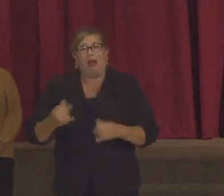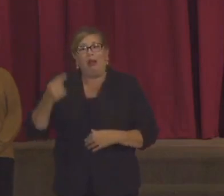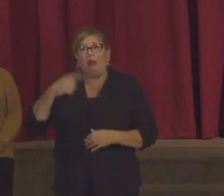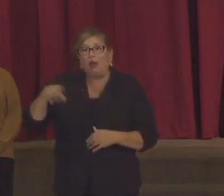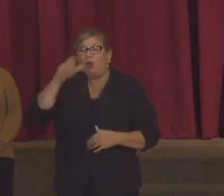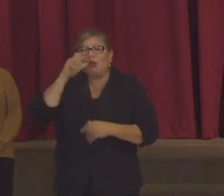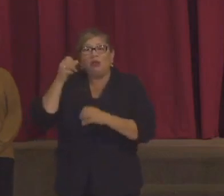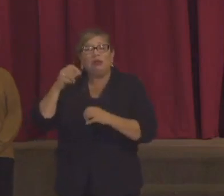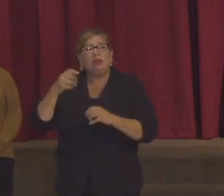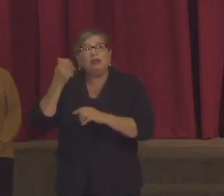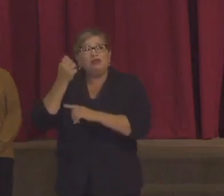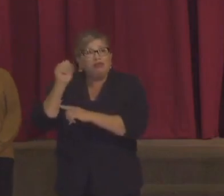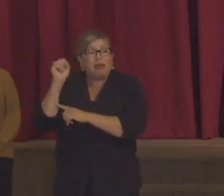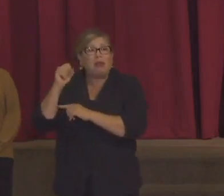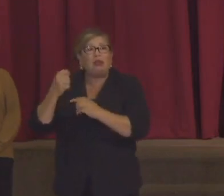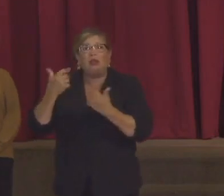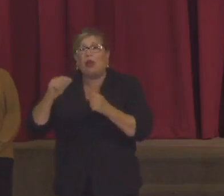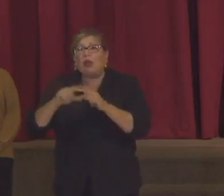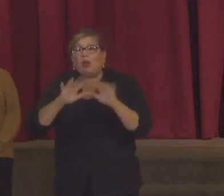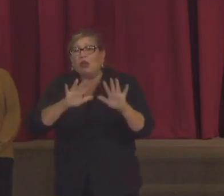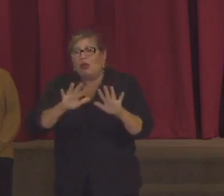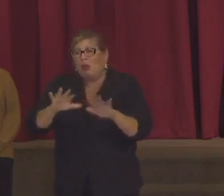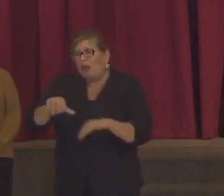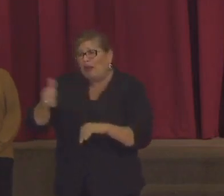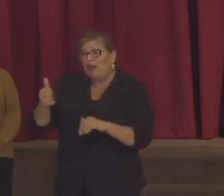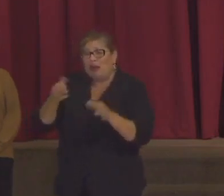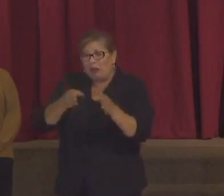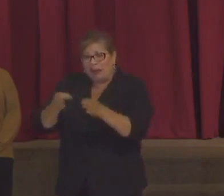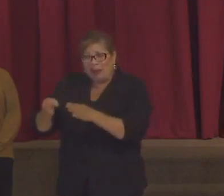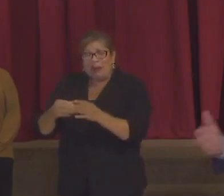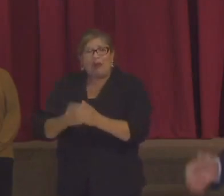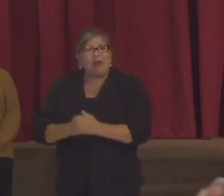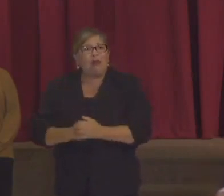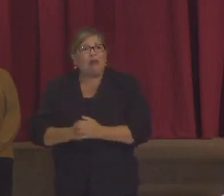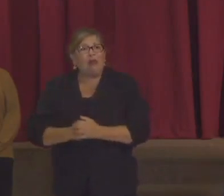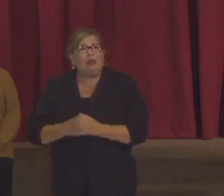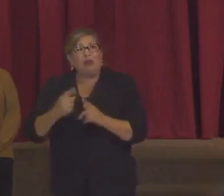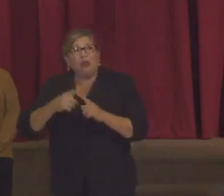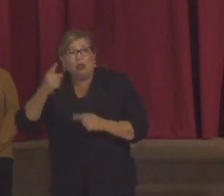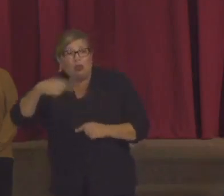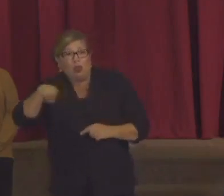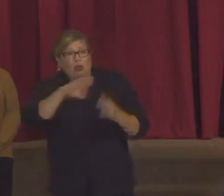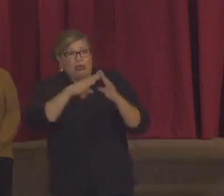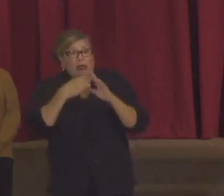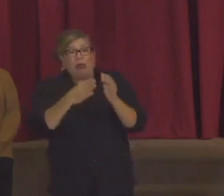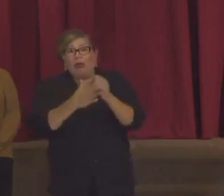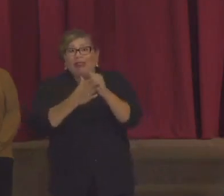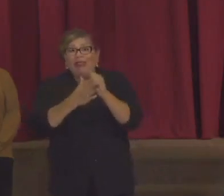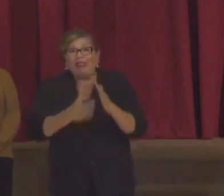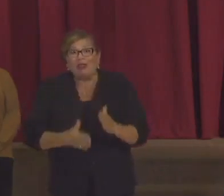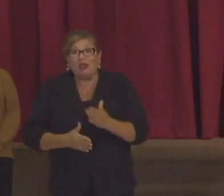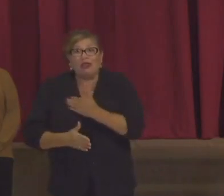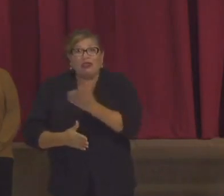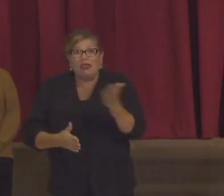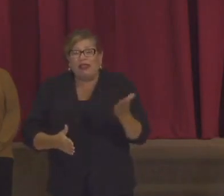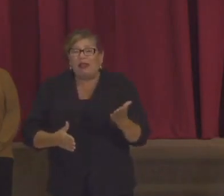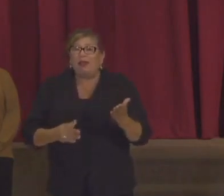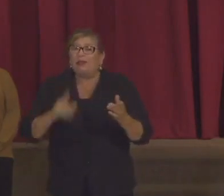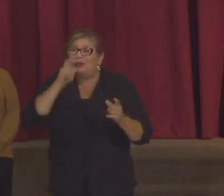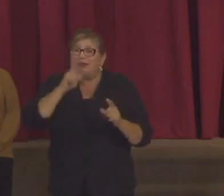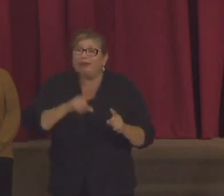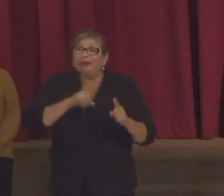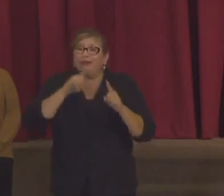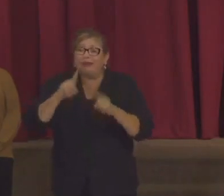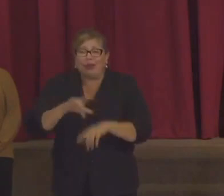out and trying to calm other people, to those community leaders that were out there with brooms in the